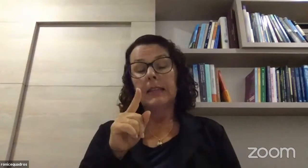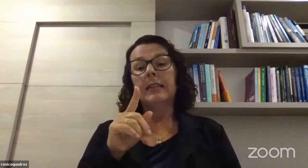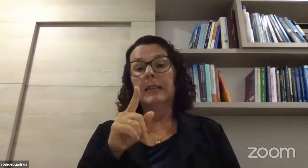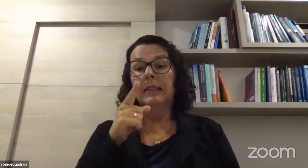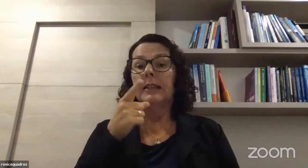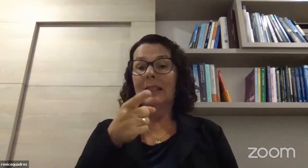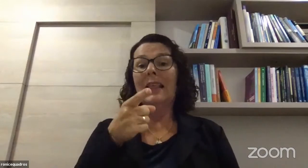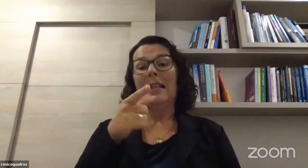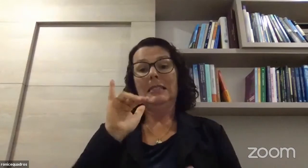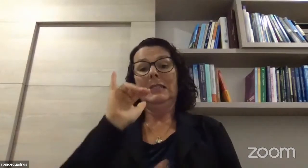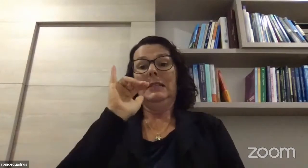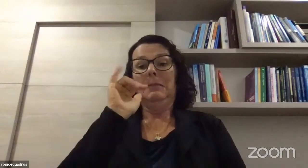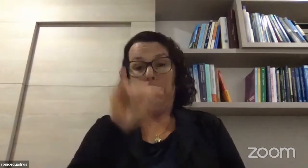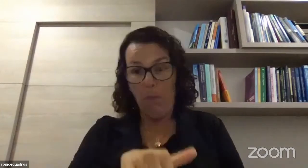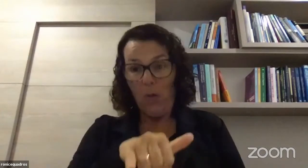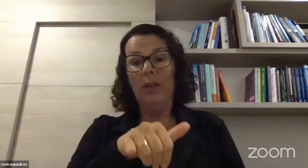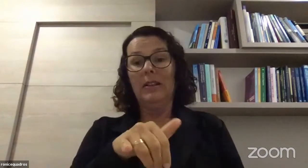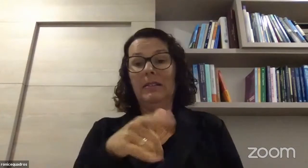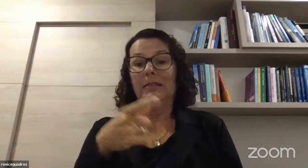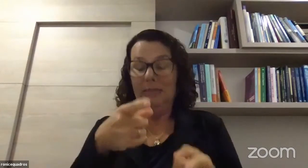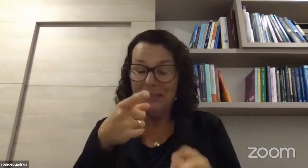establish these policies.